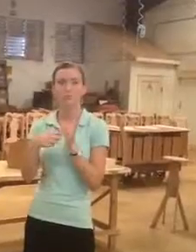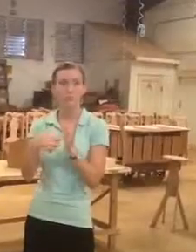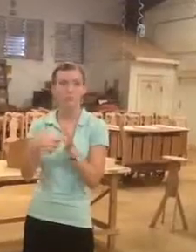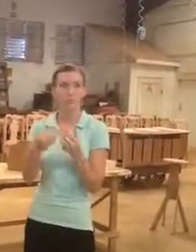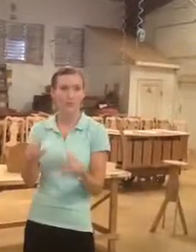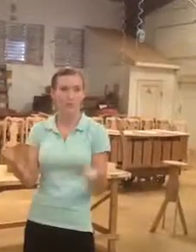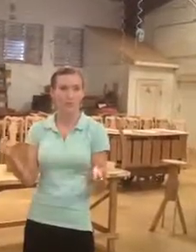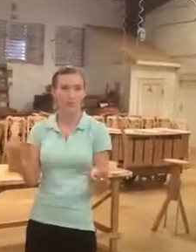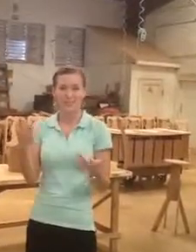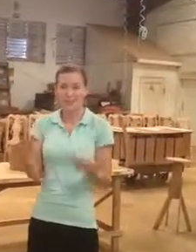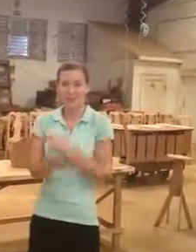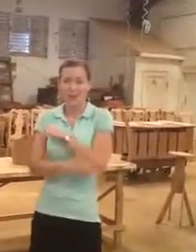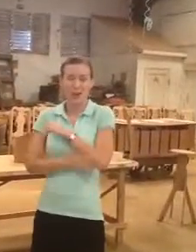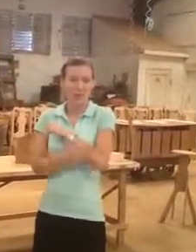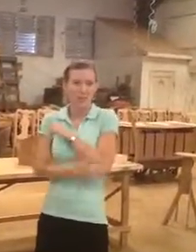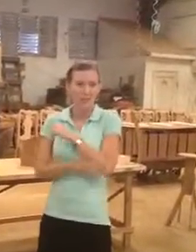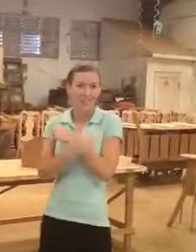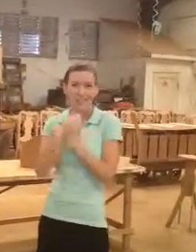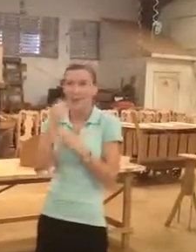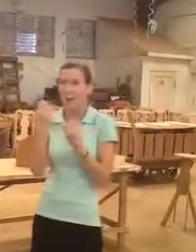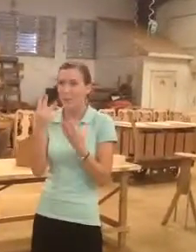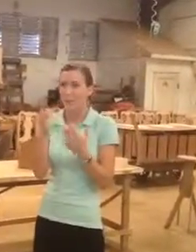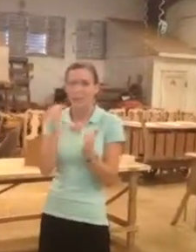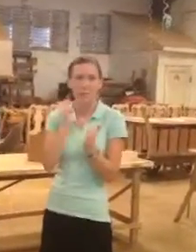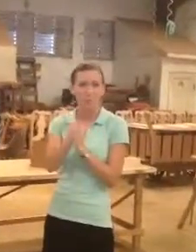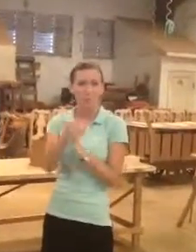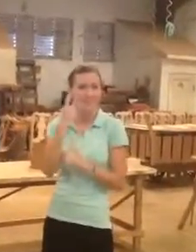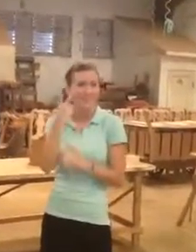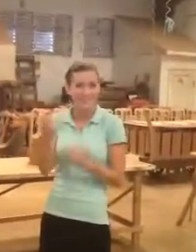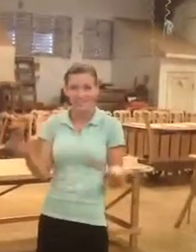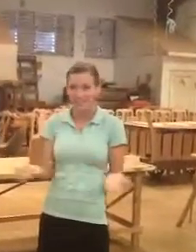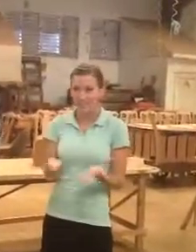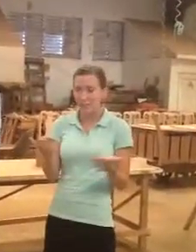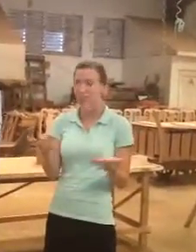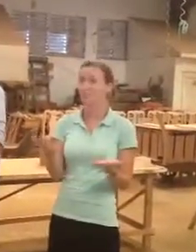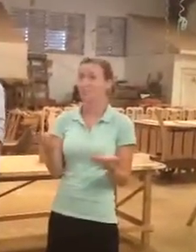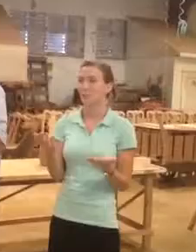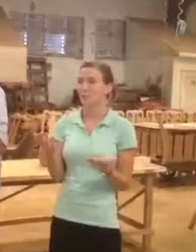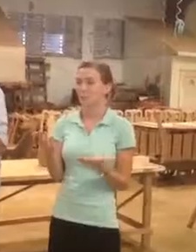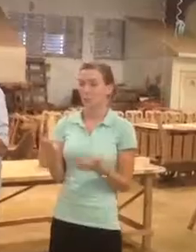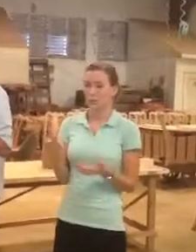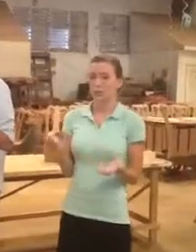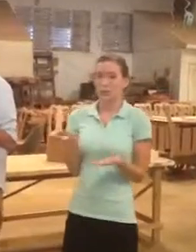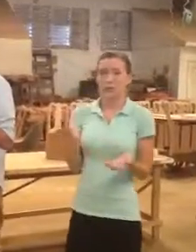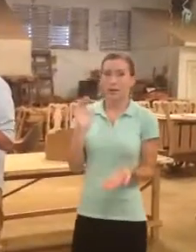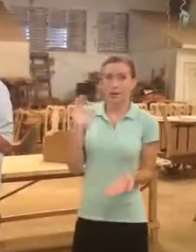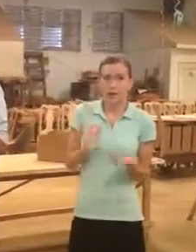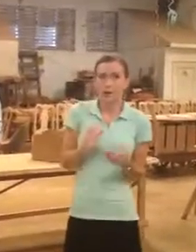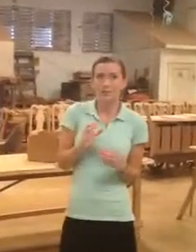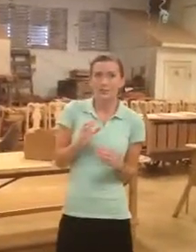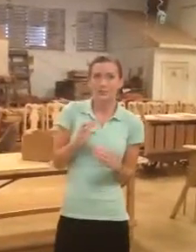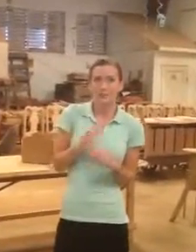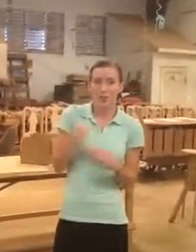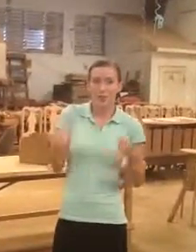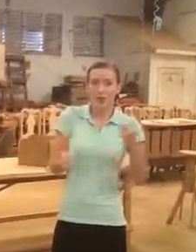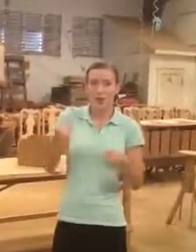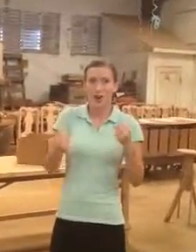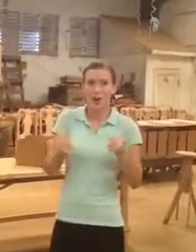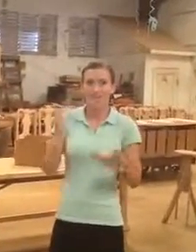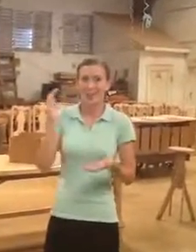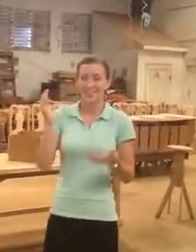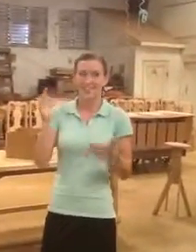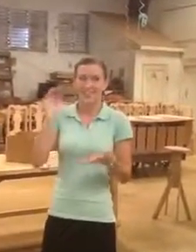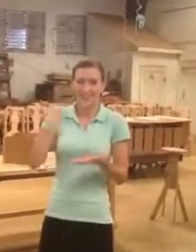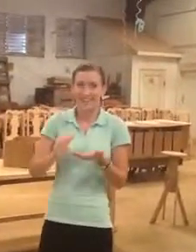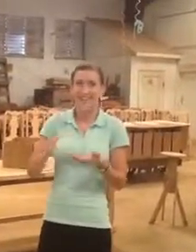this. And in Jamaica, there's 11 cars per 1,000 people, which is a lot different than the States. So people don't drive as much. They do